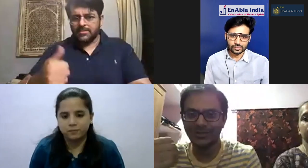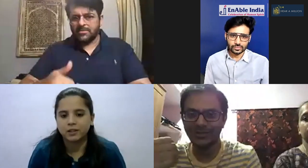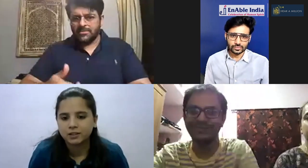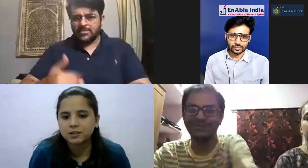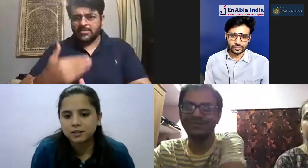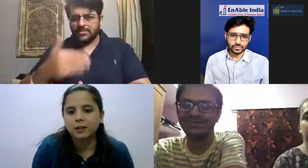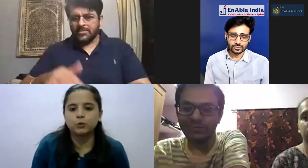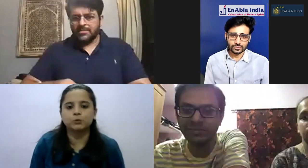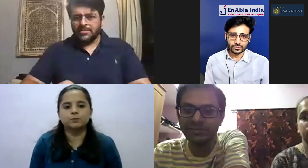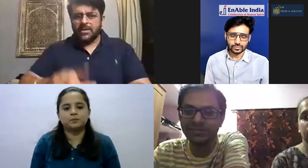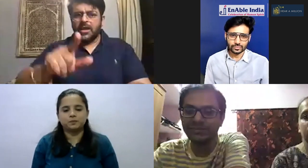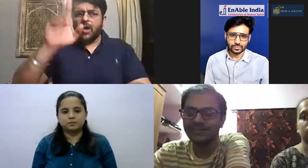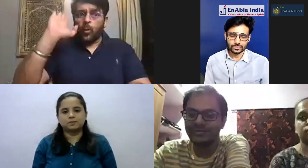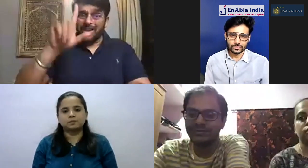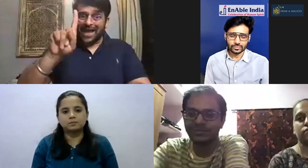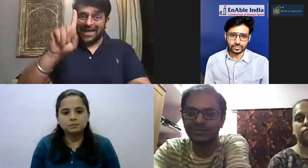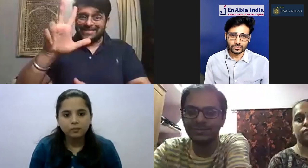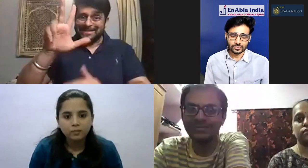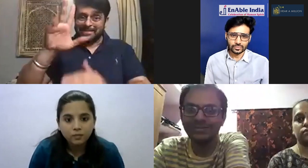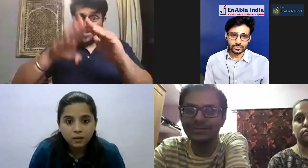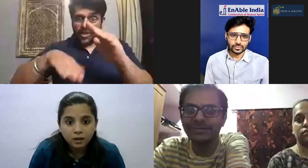Okay, great. Thank you.